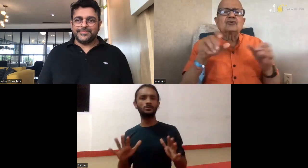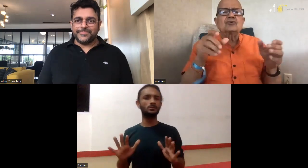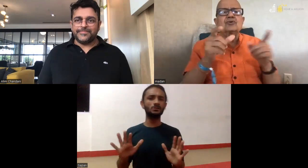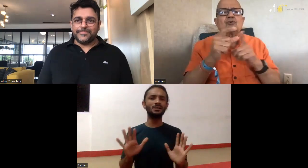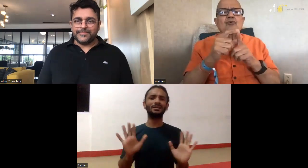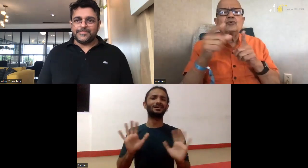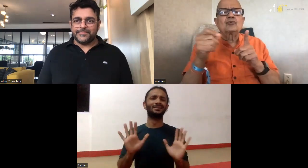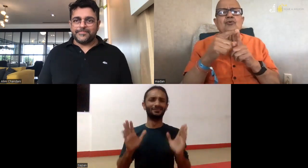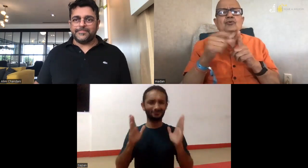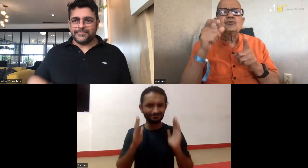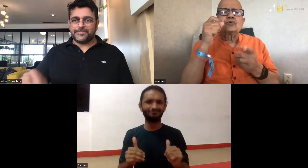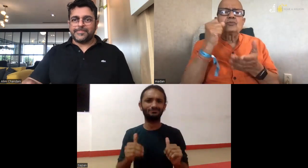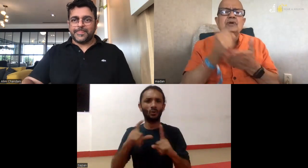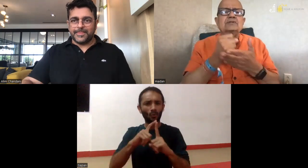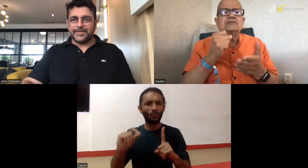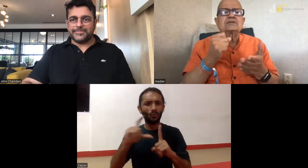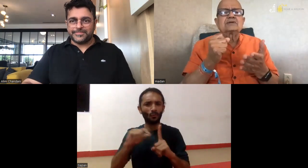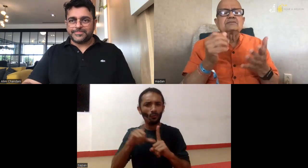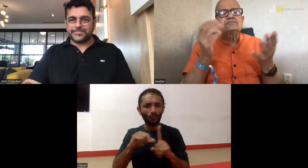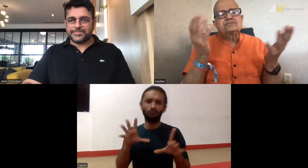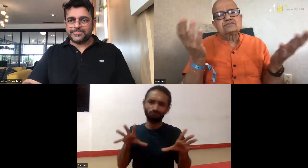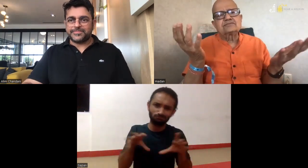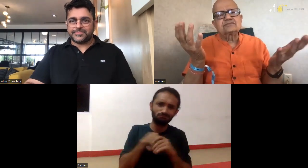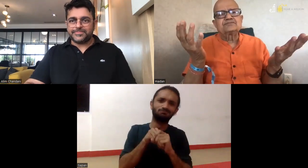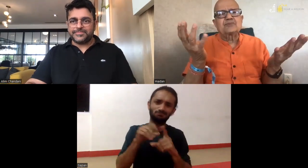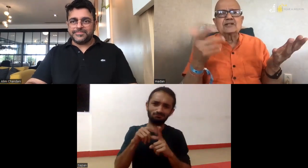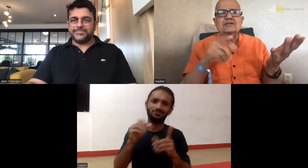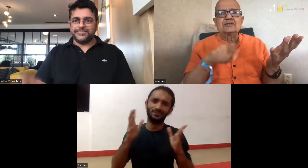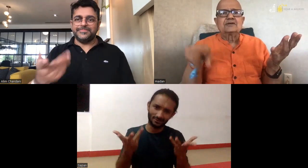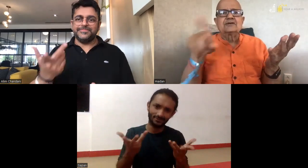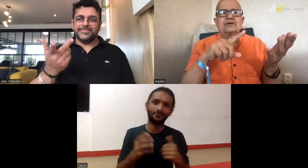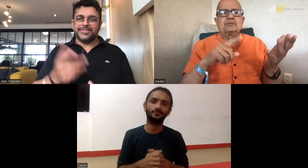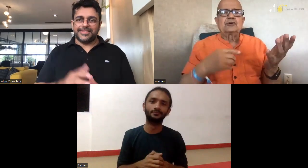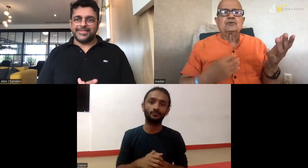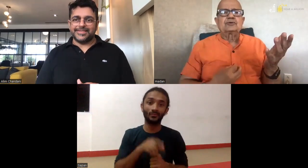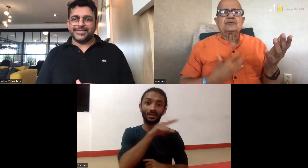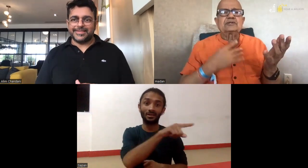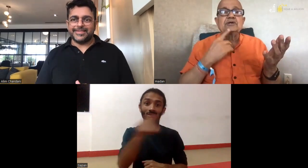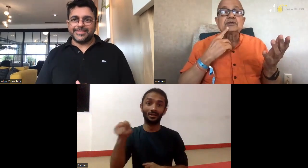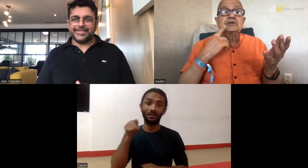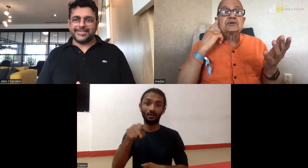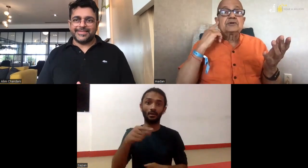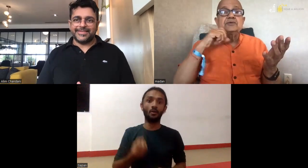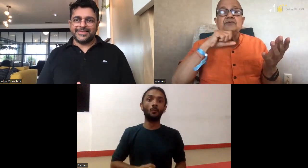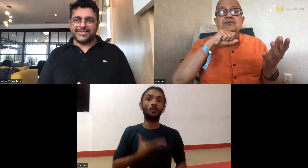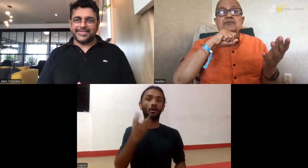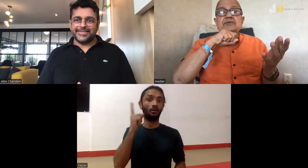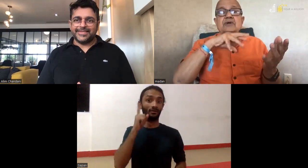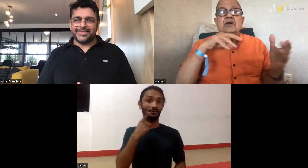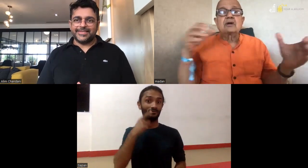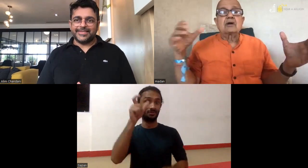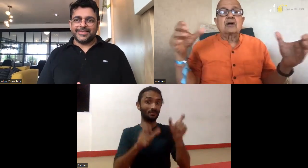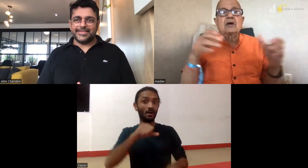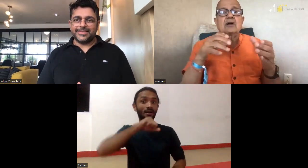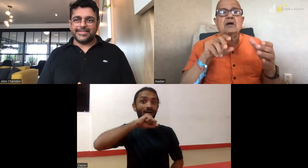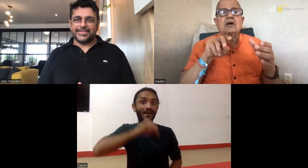might able to do PhD. Yes, I do agree with you that we can have someone from here who can